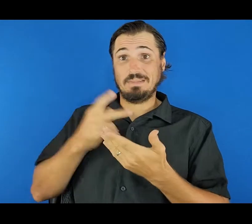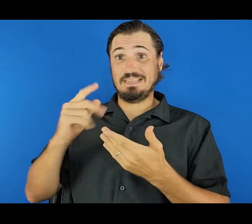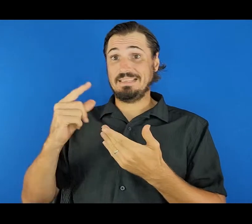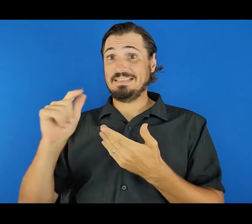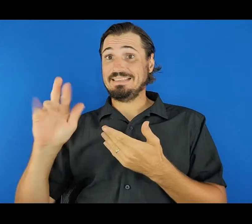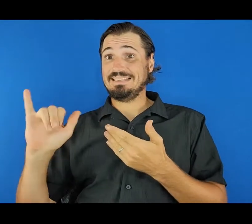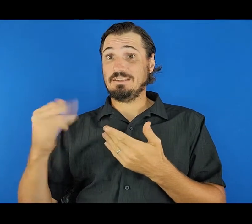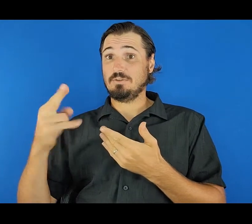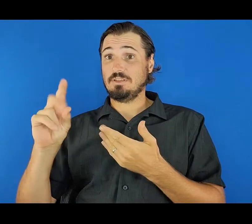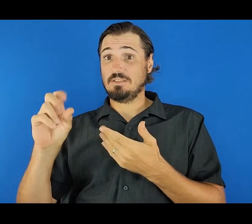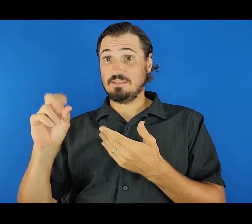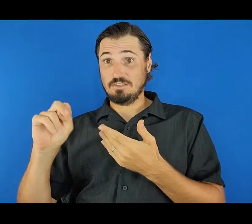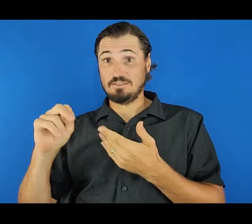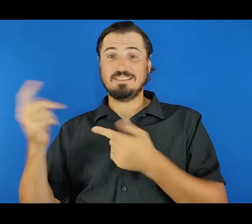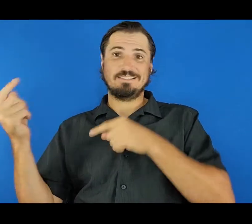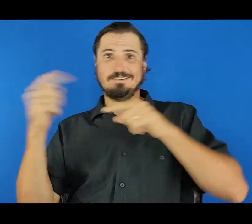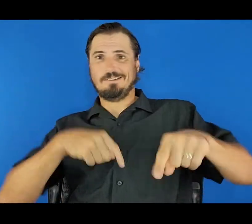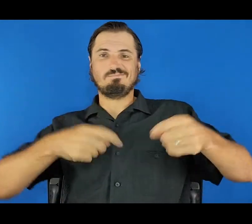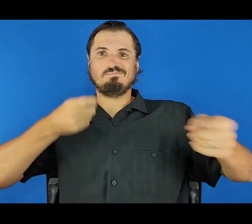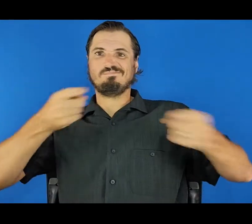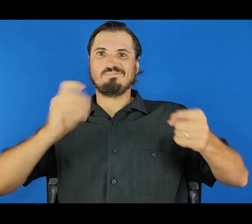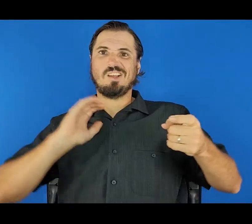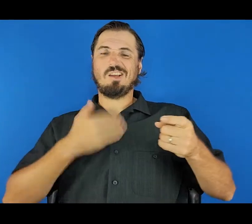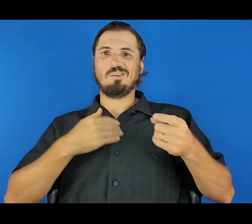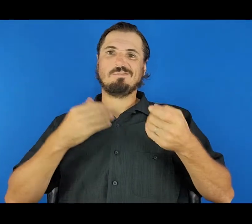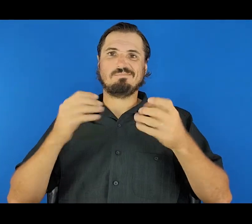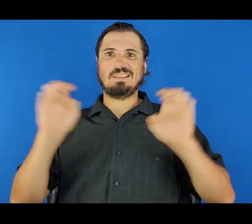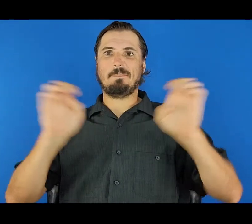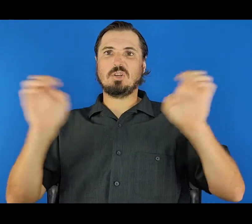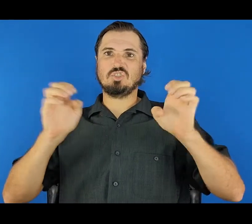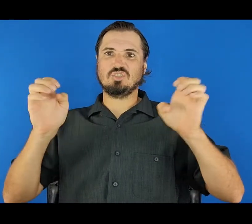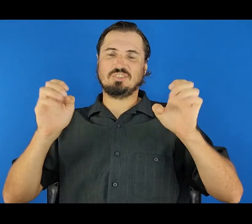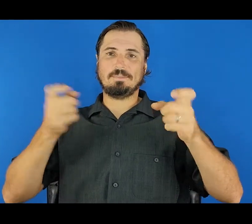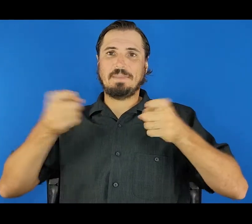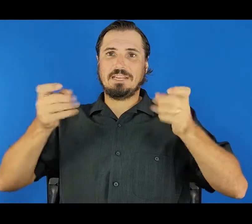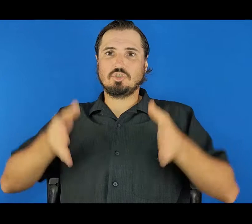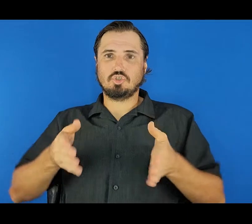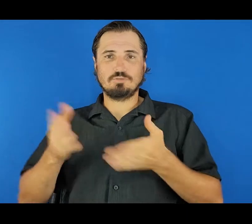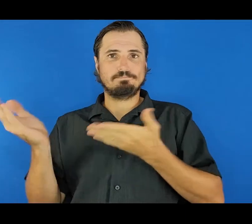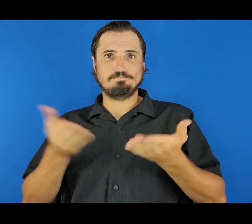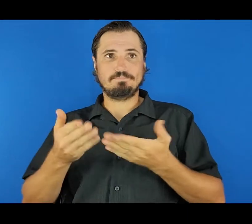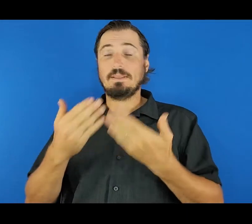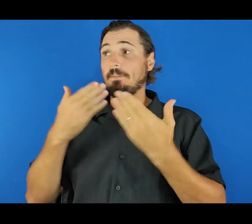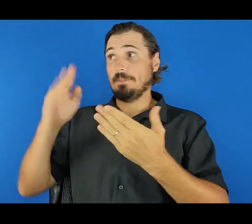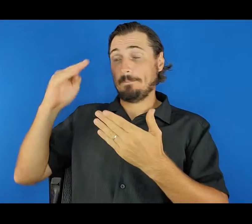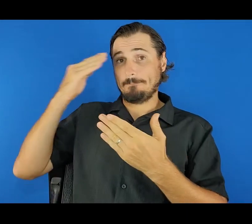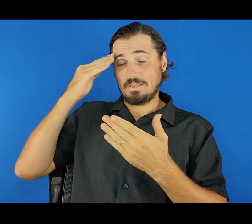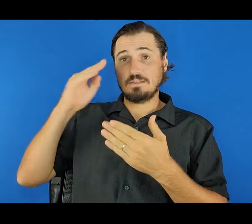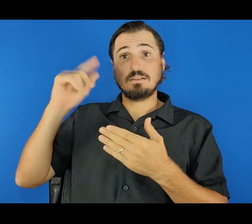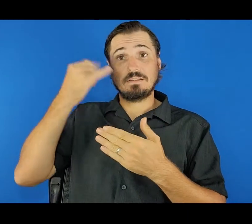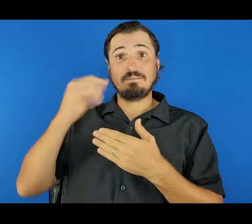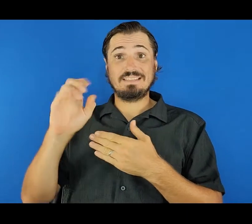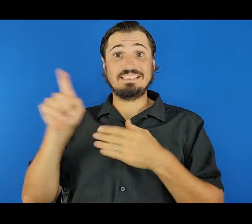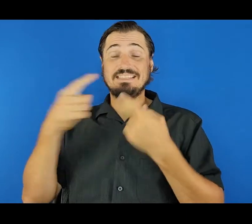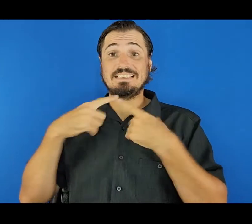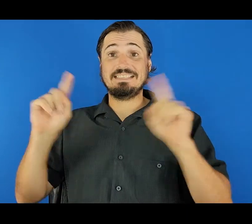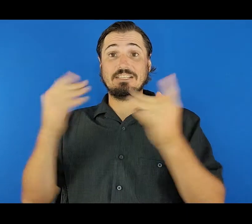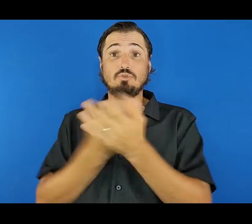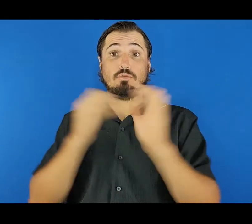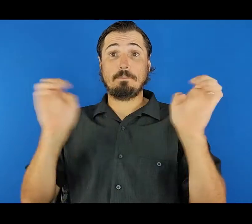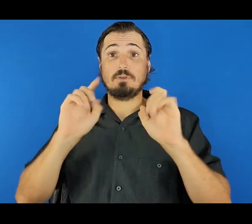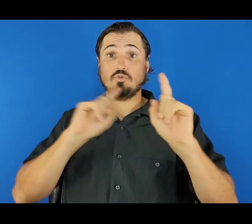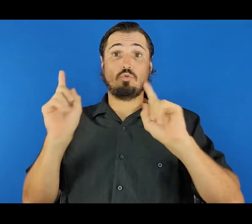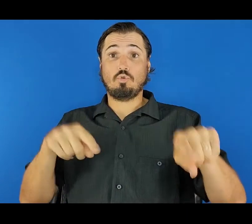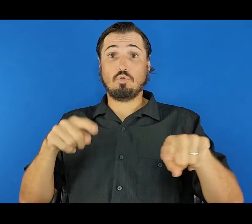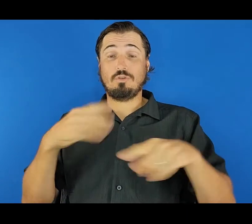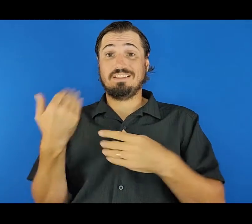to be our COVID-19 incident commander. Mr. Hudson, take it away. Thanks, Mayor. Governor Ige released a new